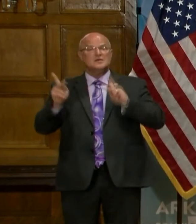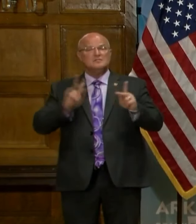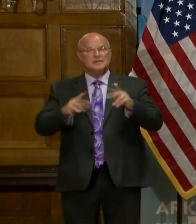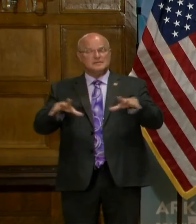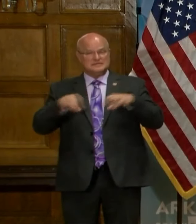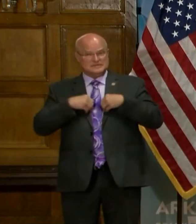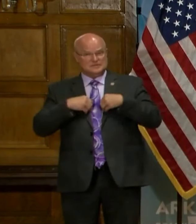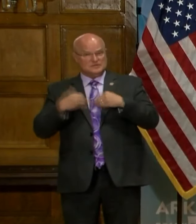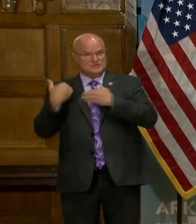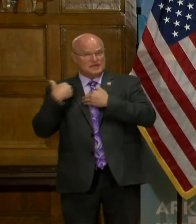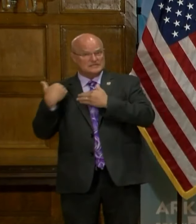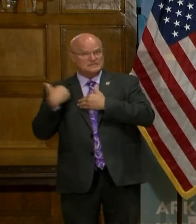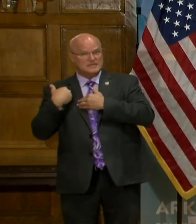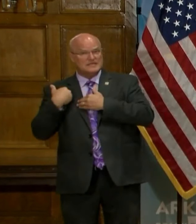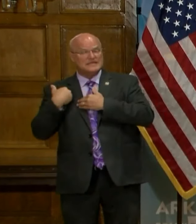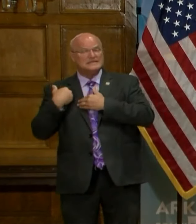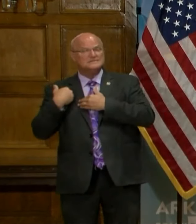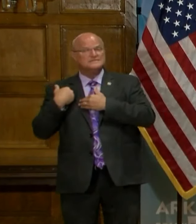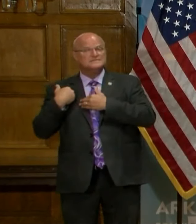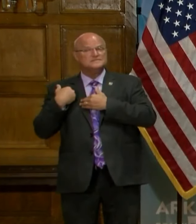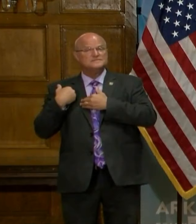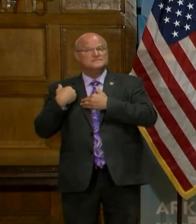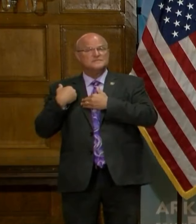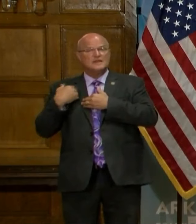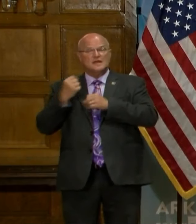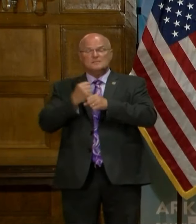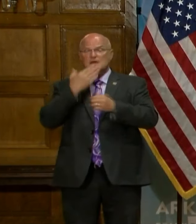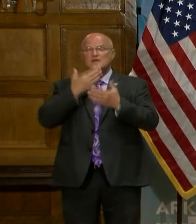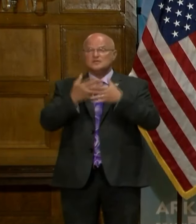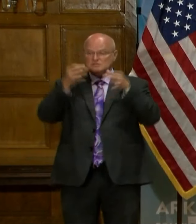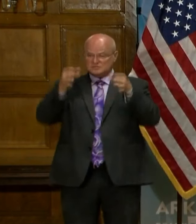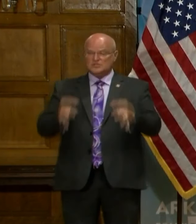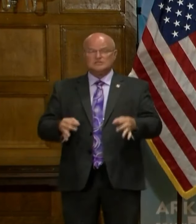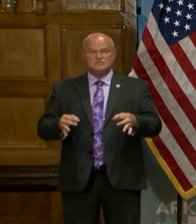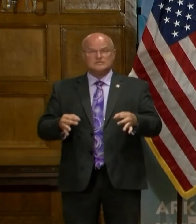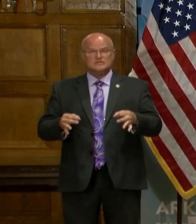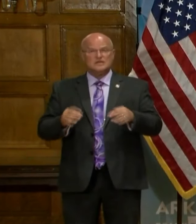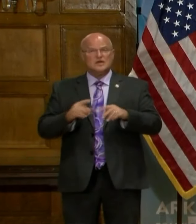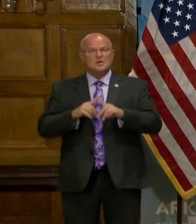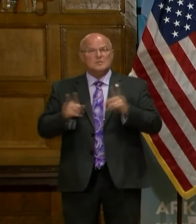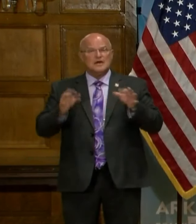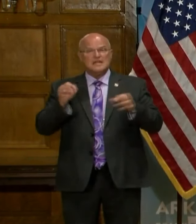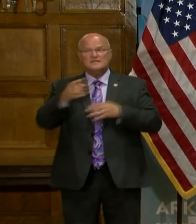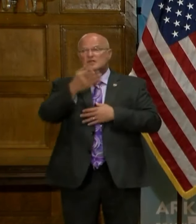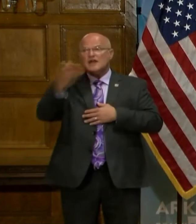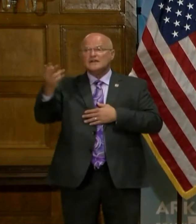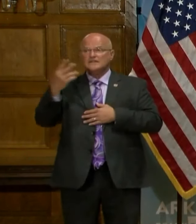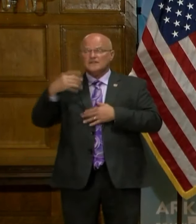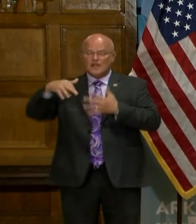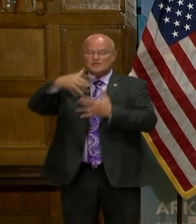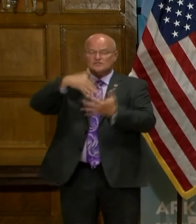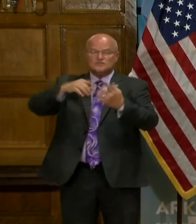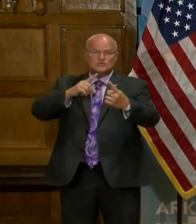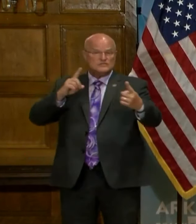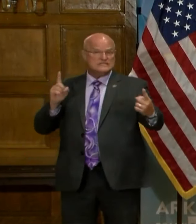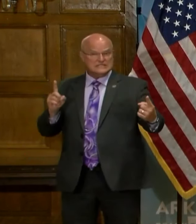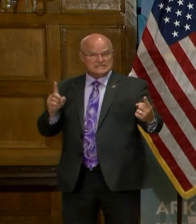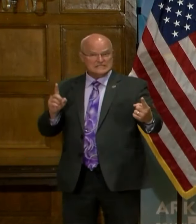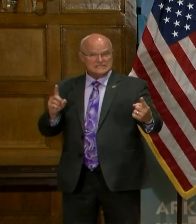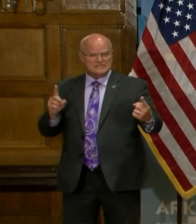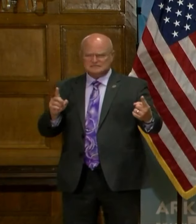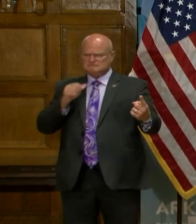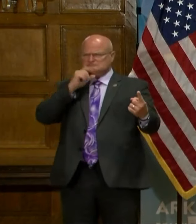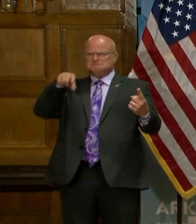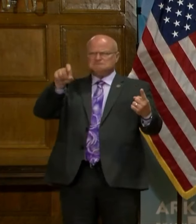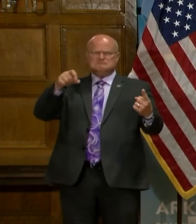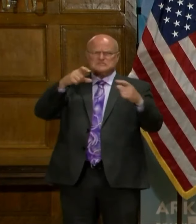taking responsibility. They make good judgments. But if you're out there and you socially distance, you